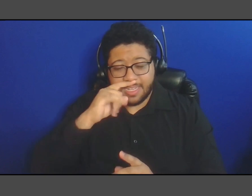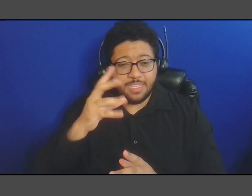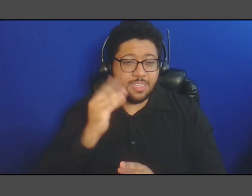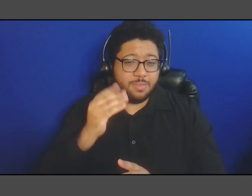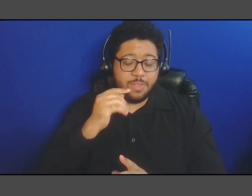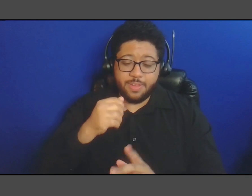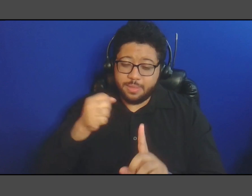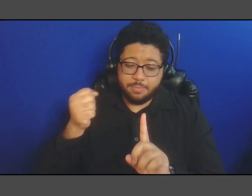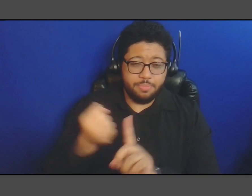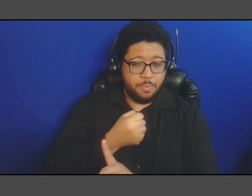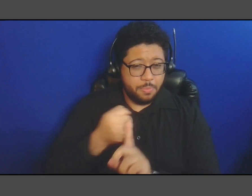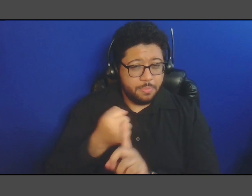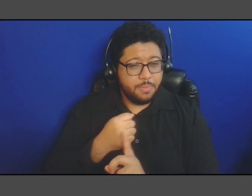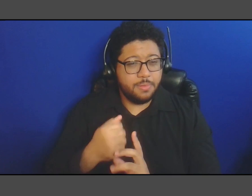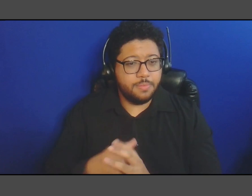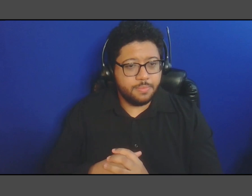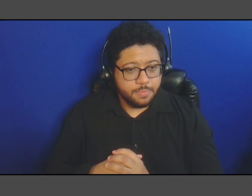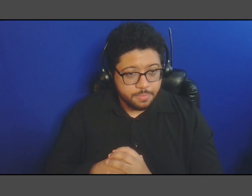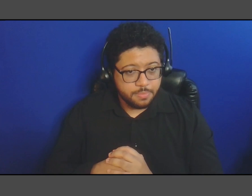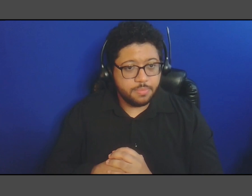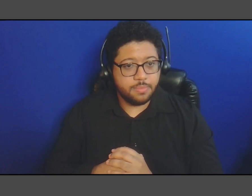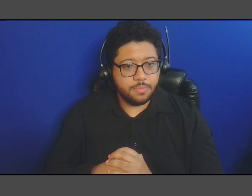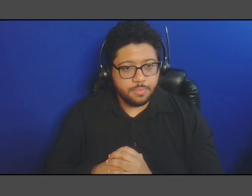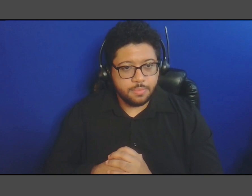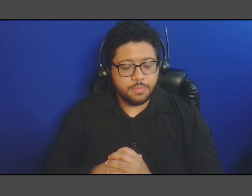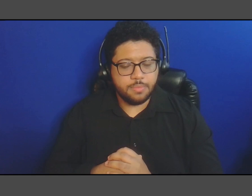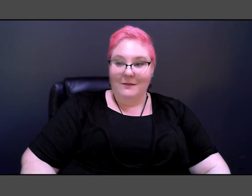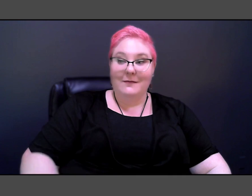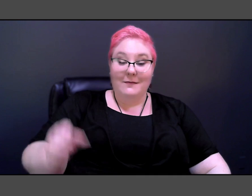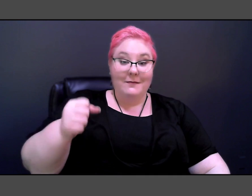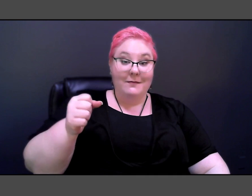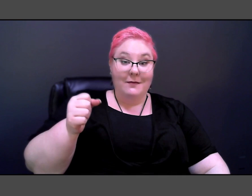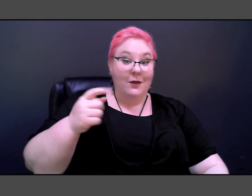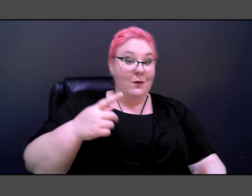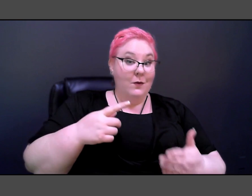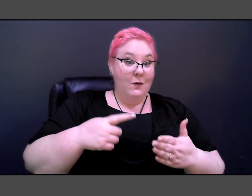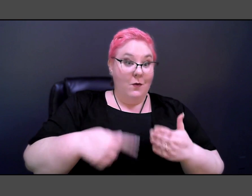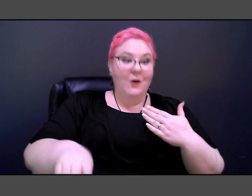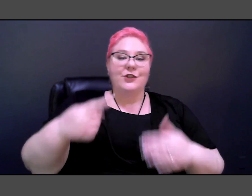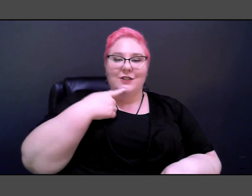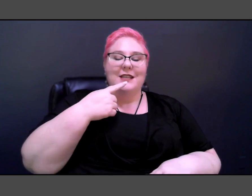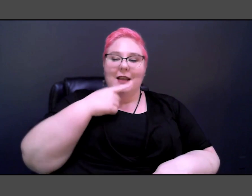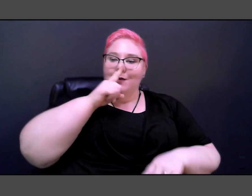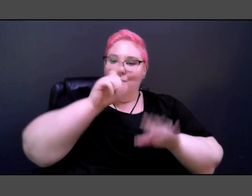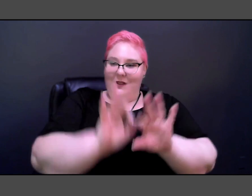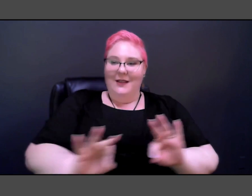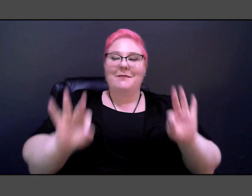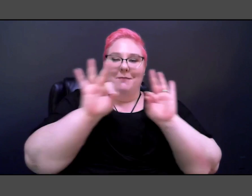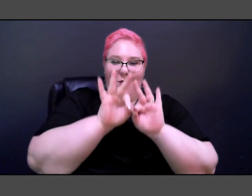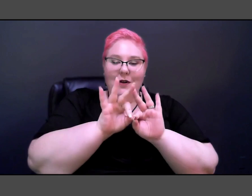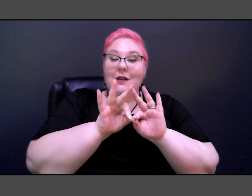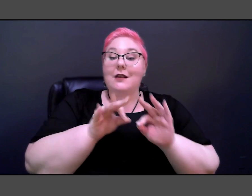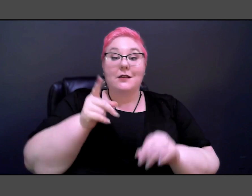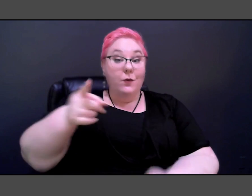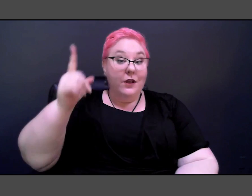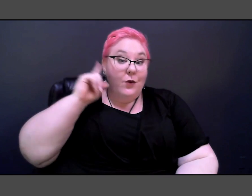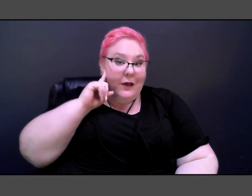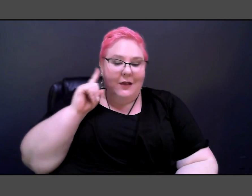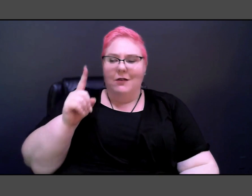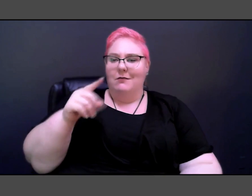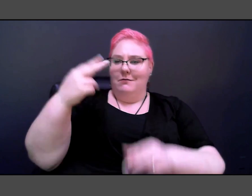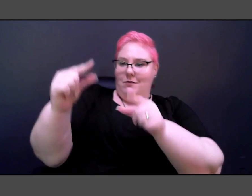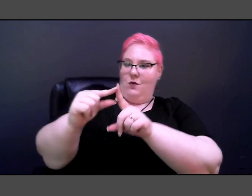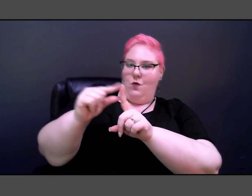what you're saying, that's so very important, because I think that sometimes even when you hear boarding school, you